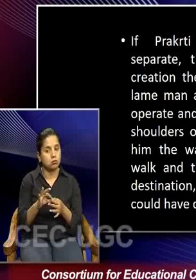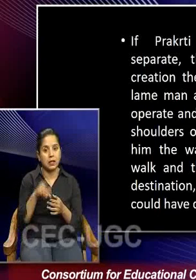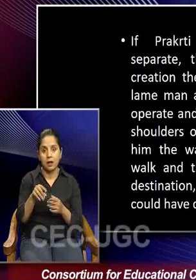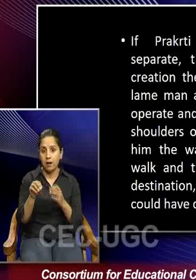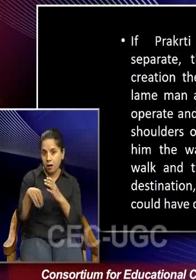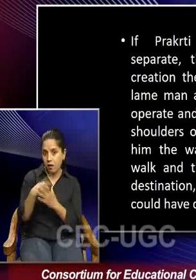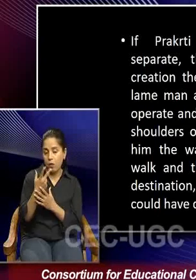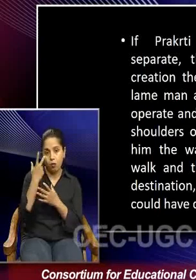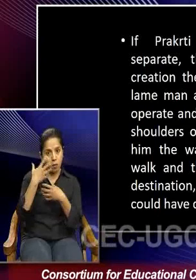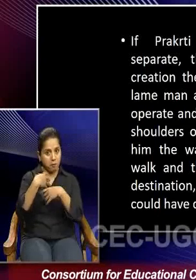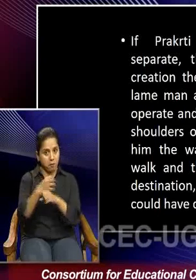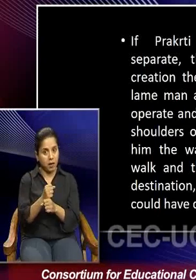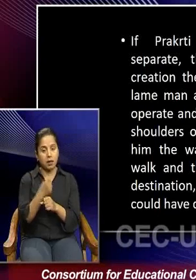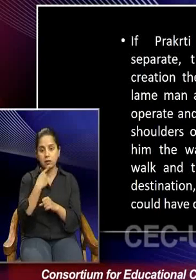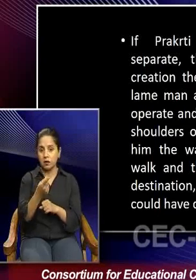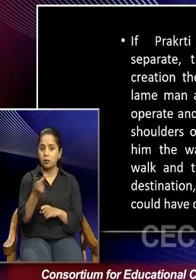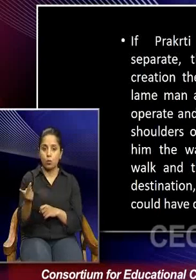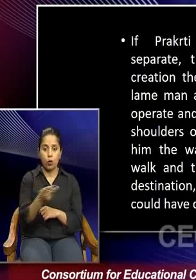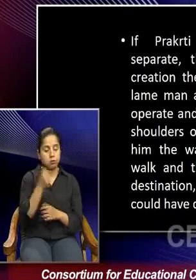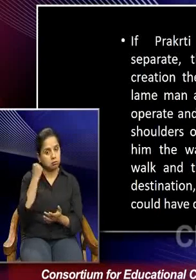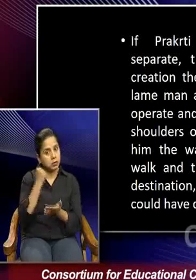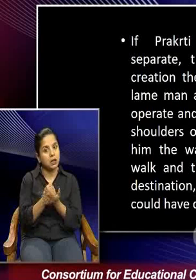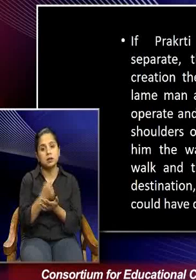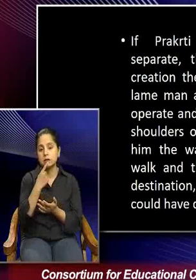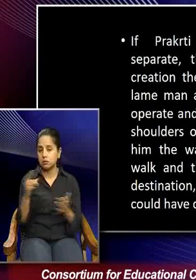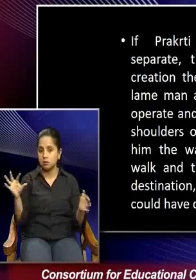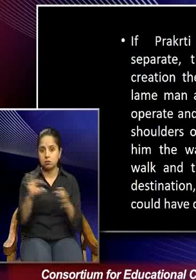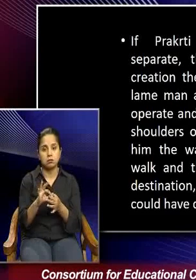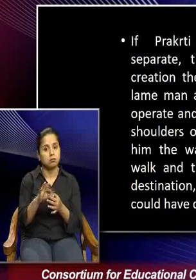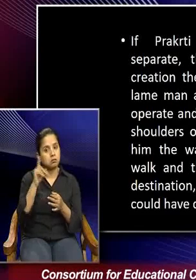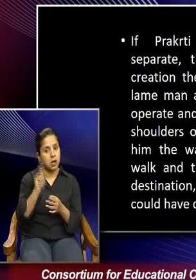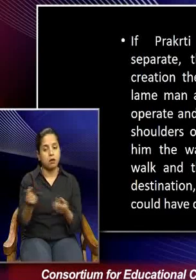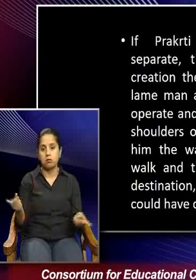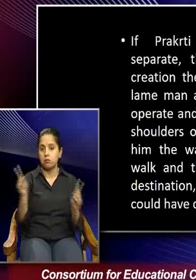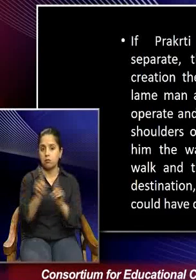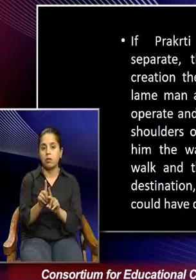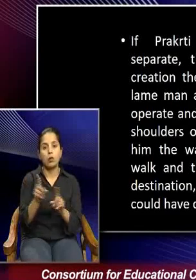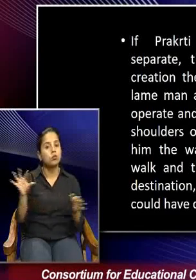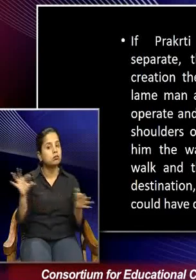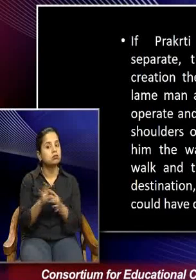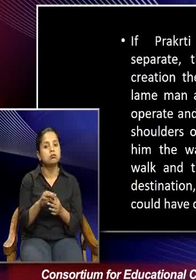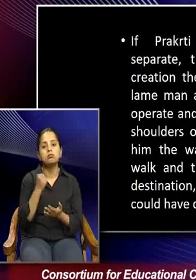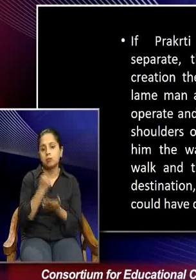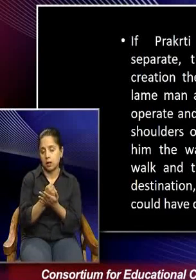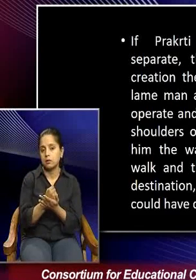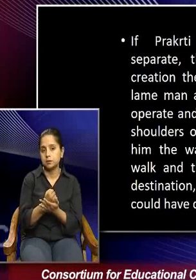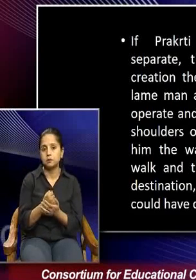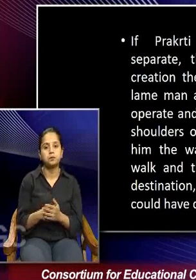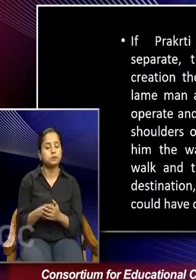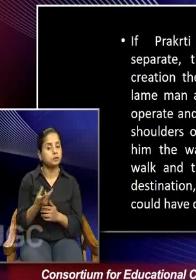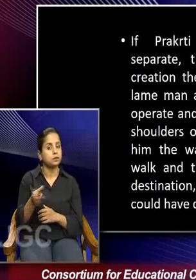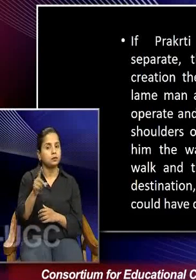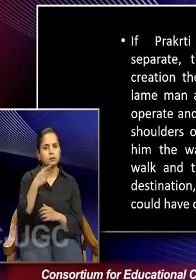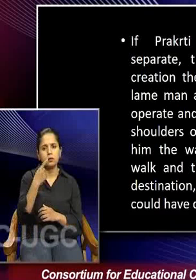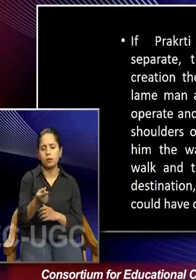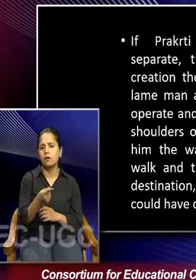or the creation to take place, they must necessarily unite or come into a contact. And again, this